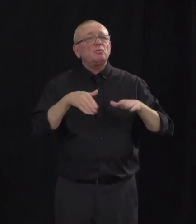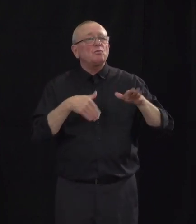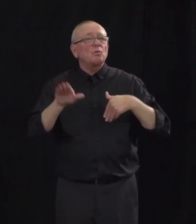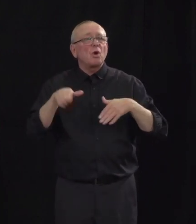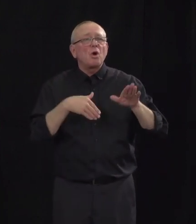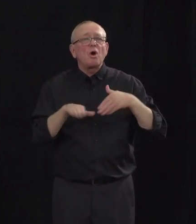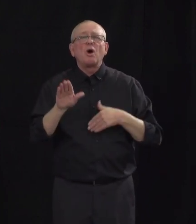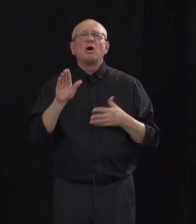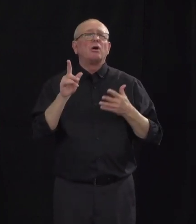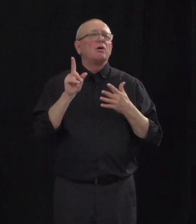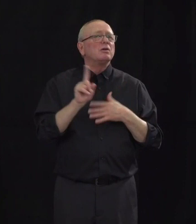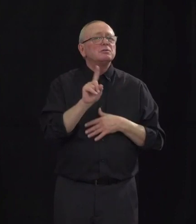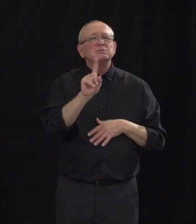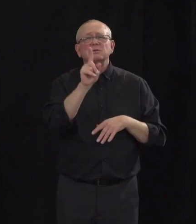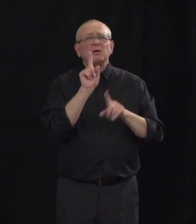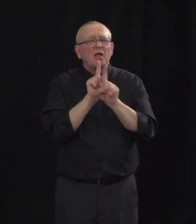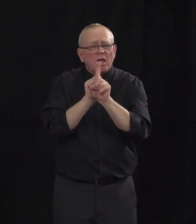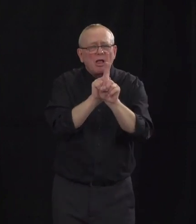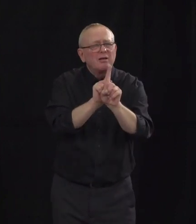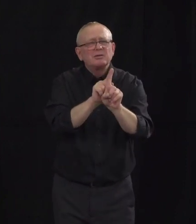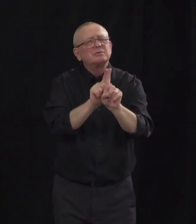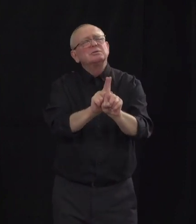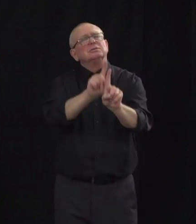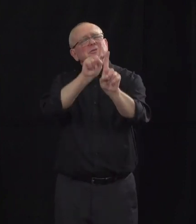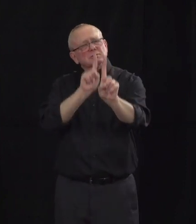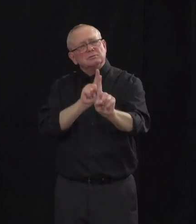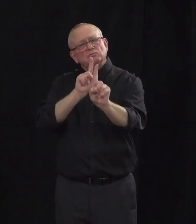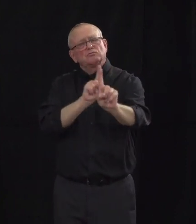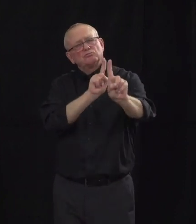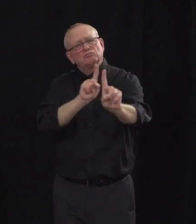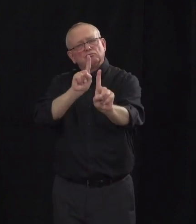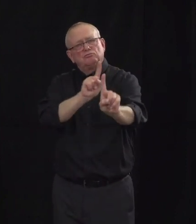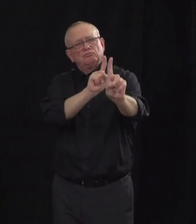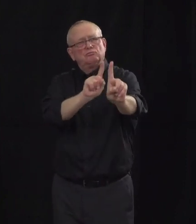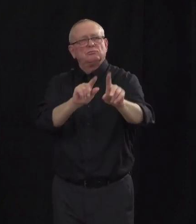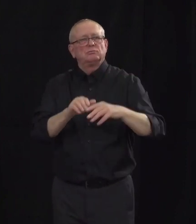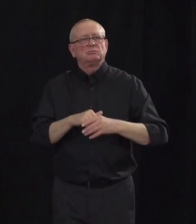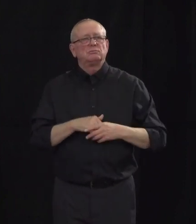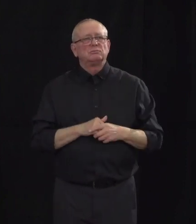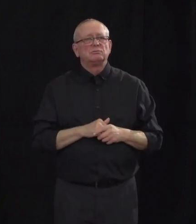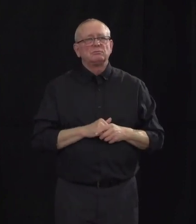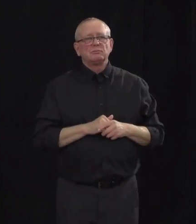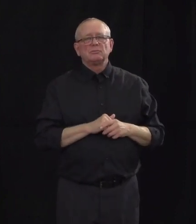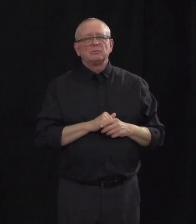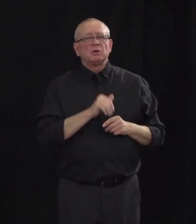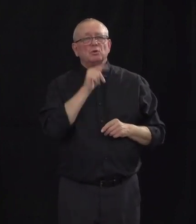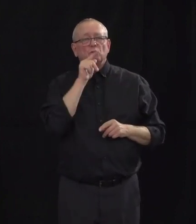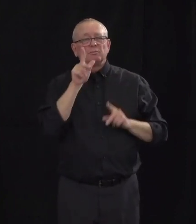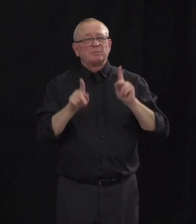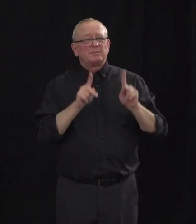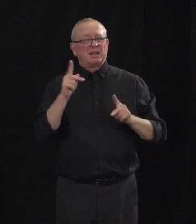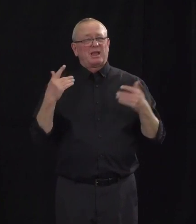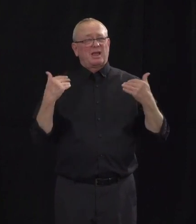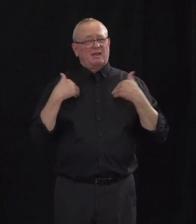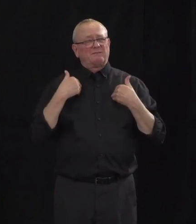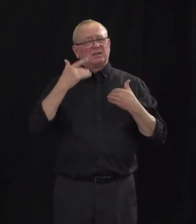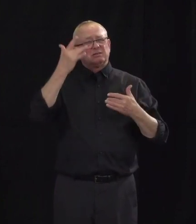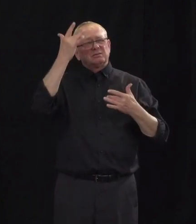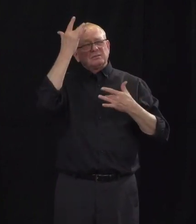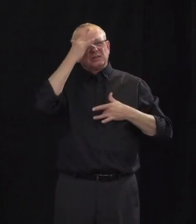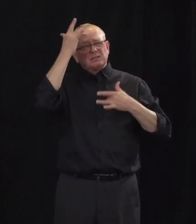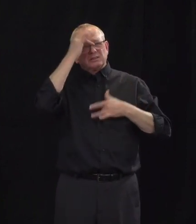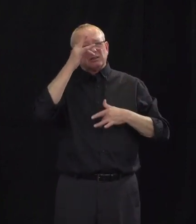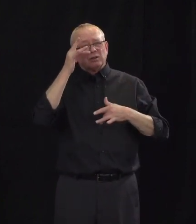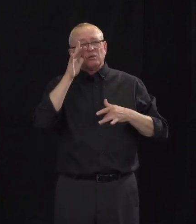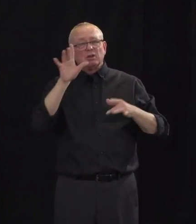COVID-19, symptoms, or any other illness have not done anything wrong and should not be treated as if they should be punished. I